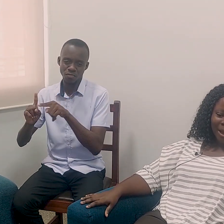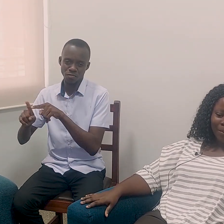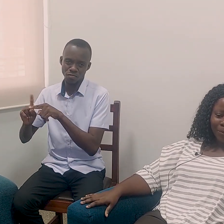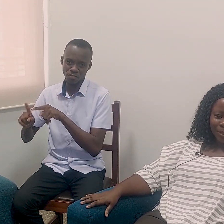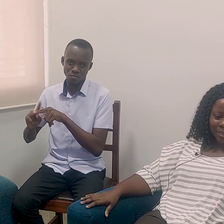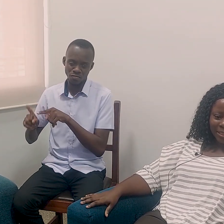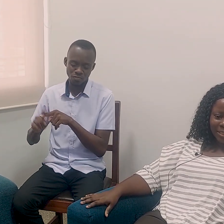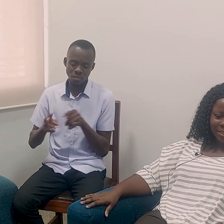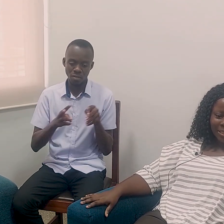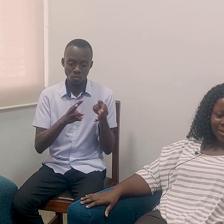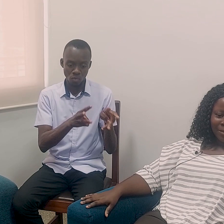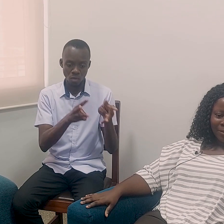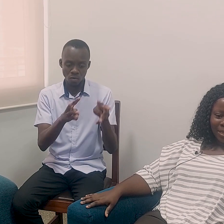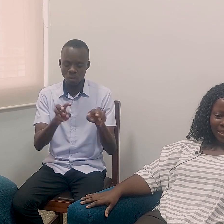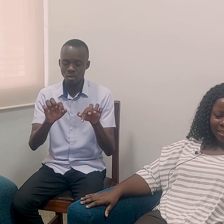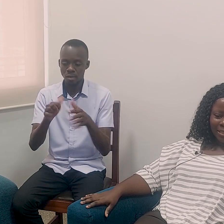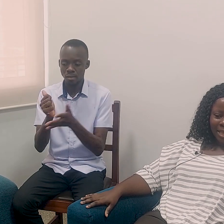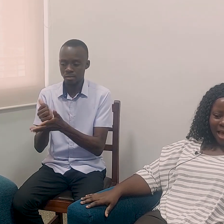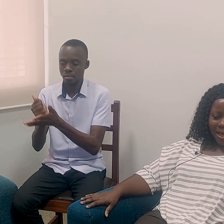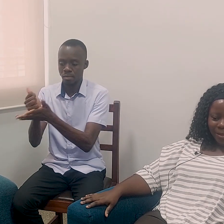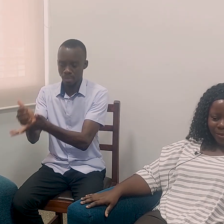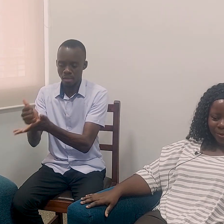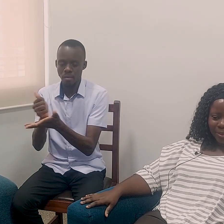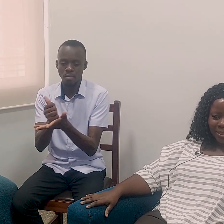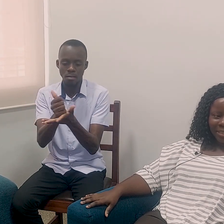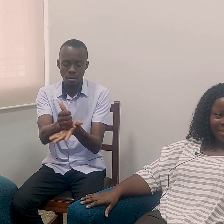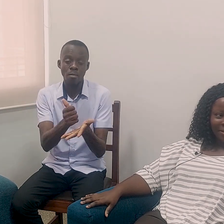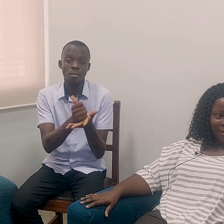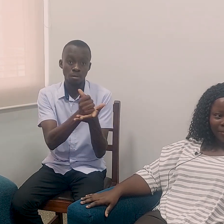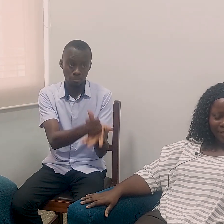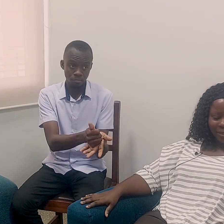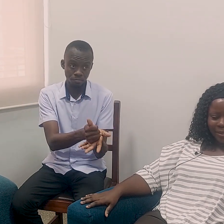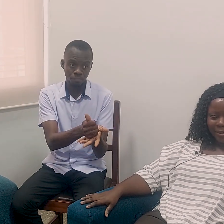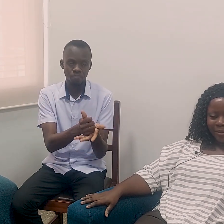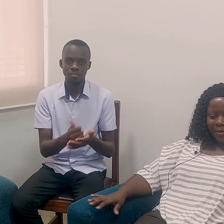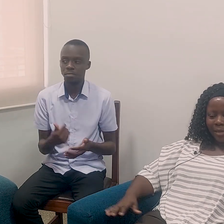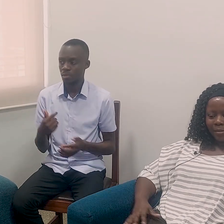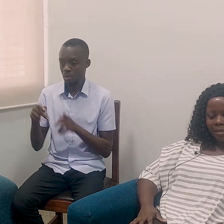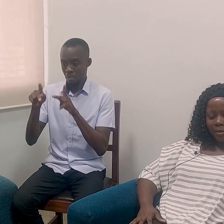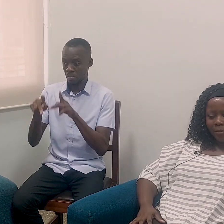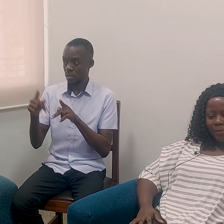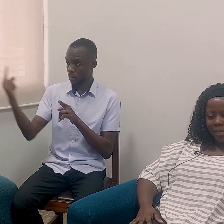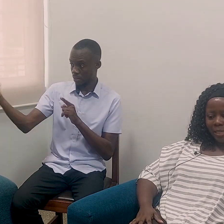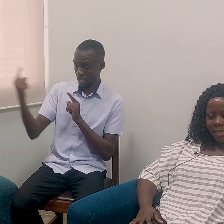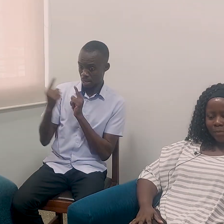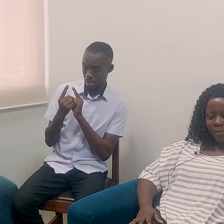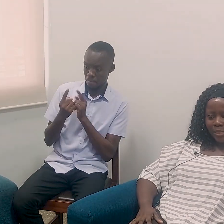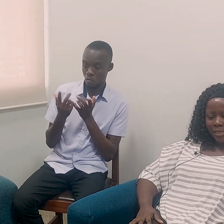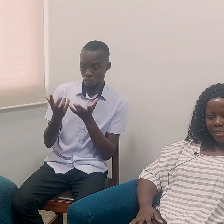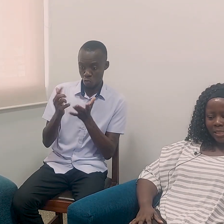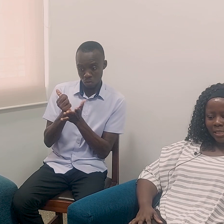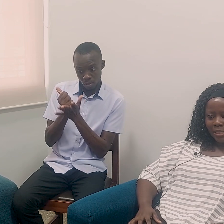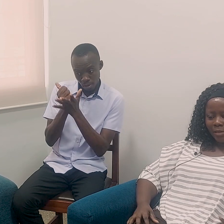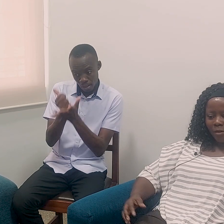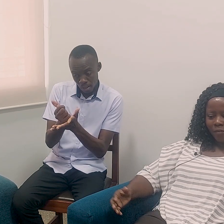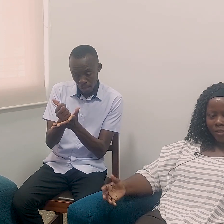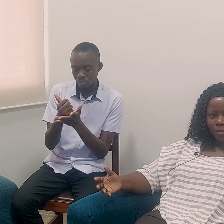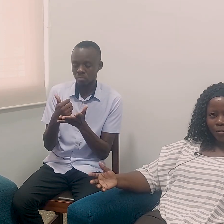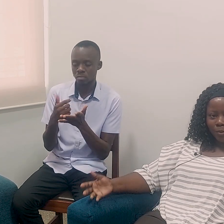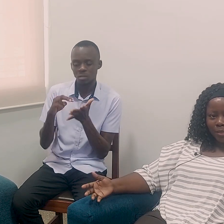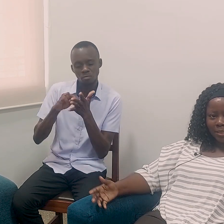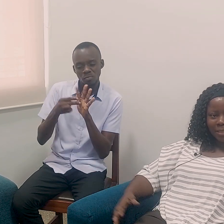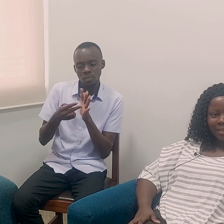different approaches, right, that are used in therapy, right? Therapy is basically